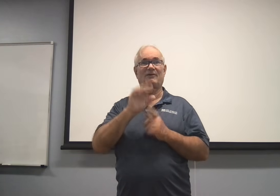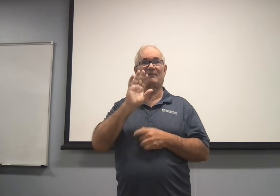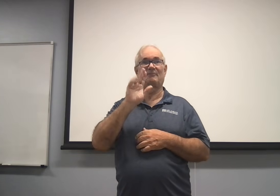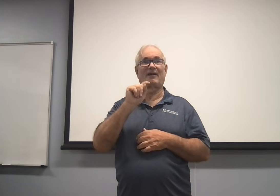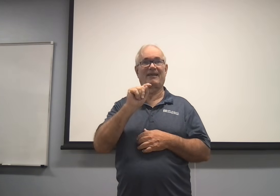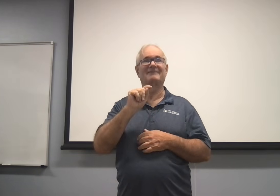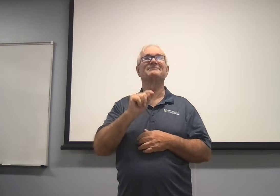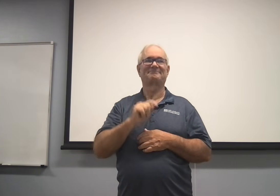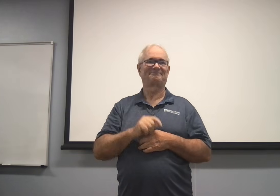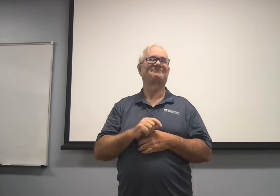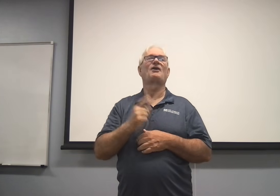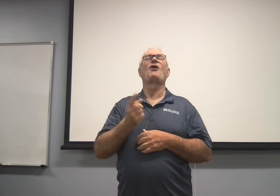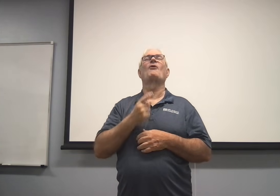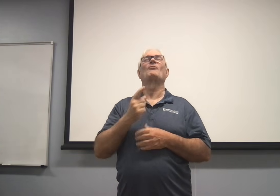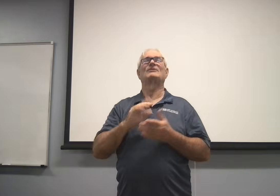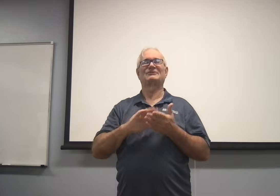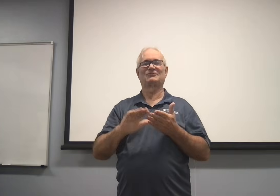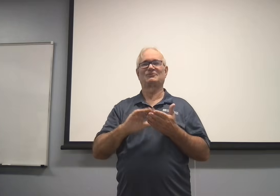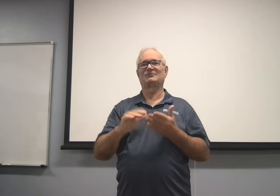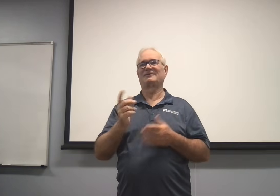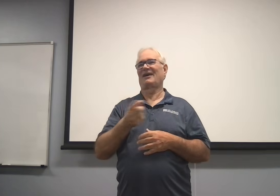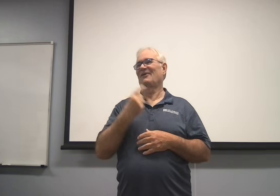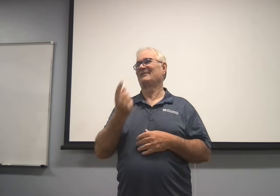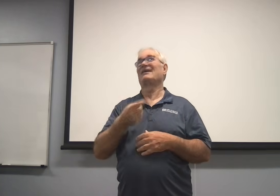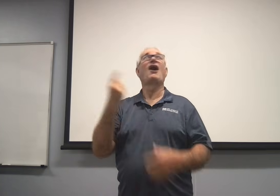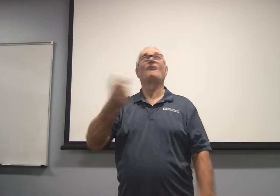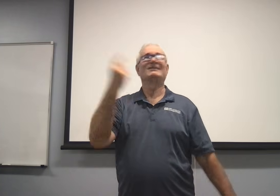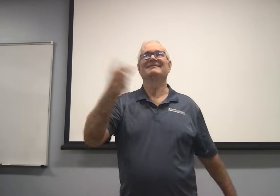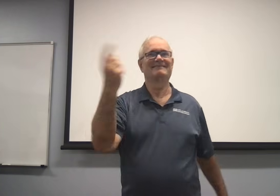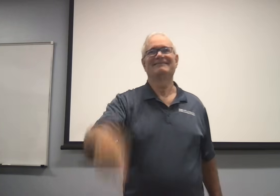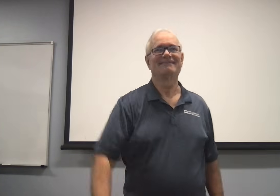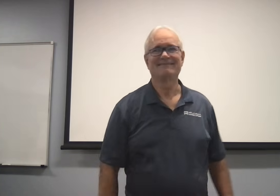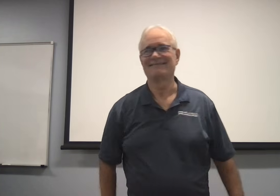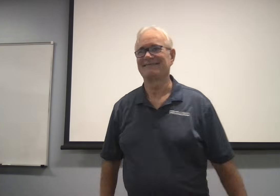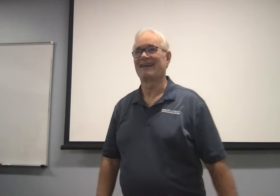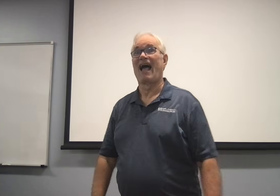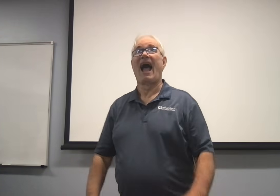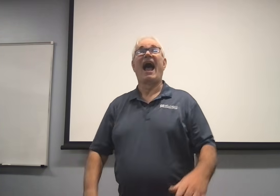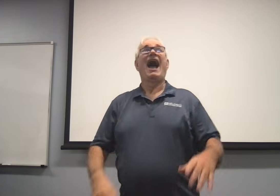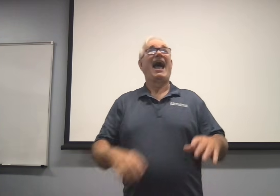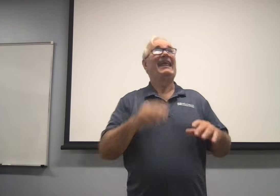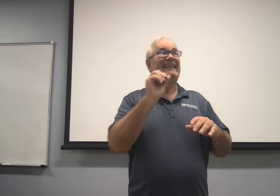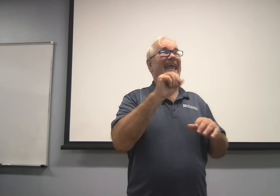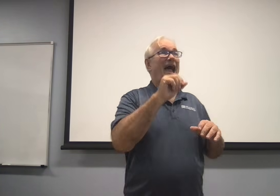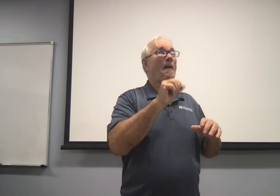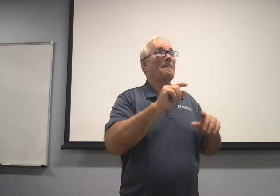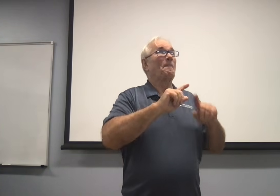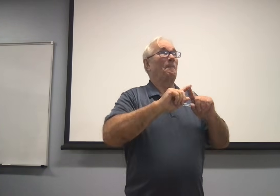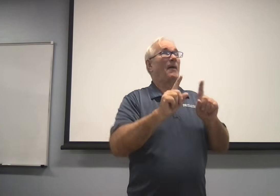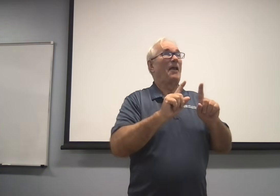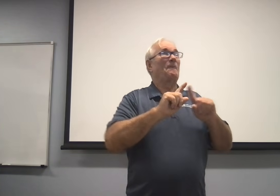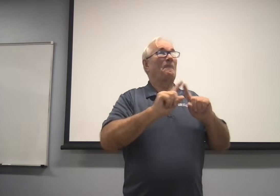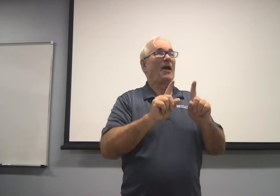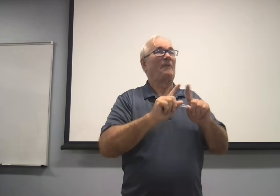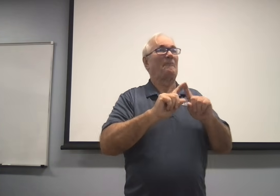You typically will hear the word, but. They will always use that as an excuse. Well, yeah, but.